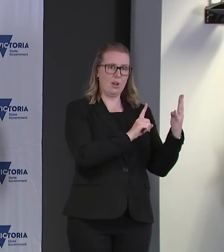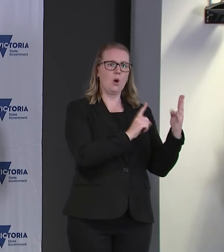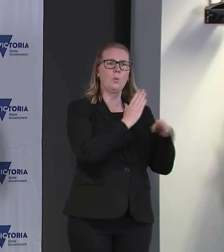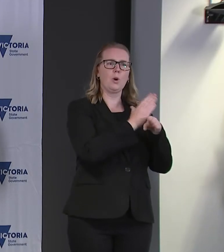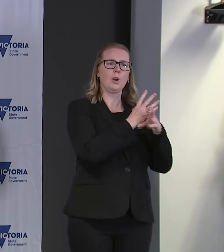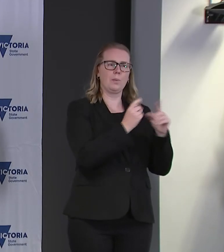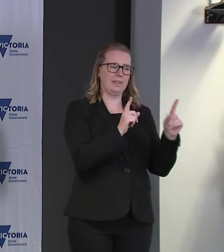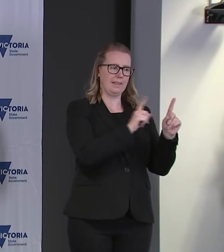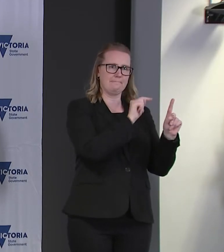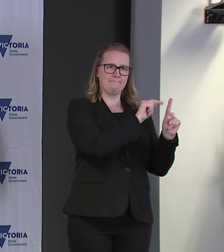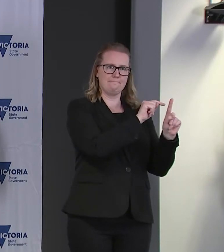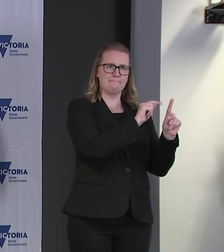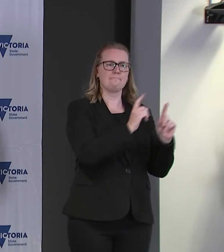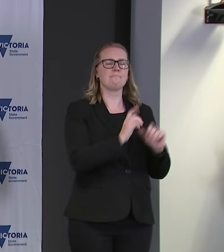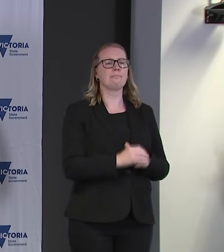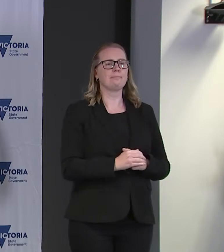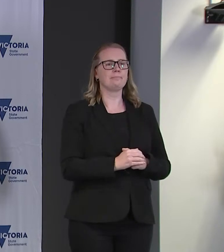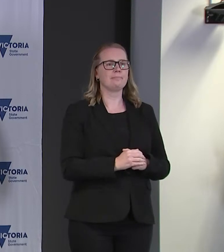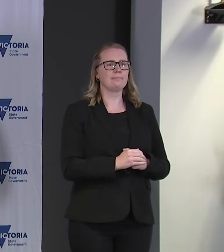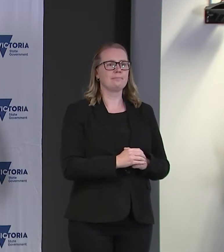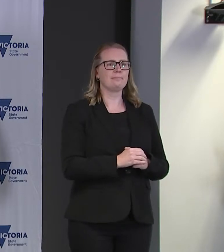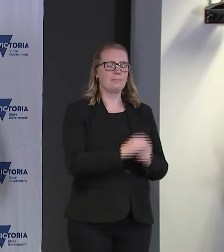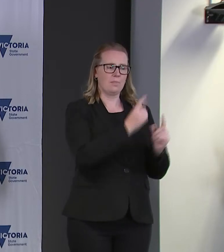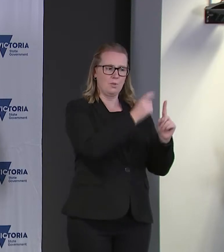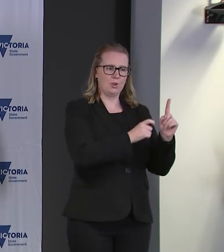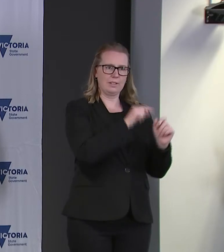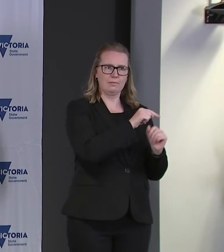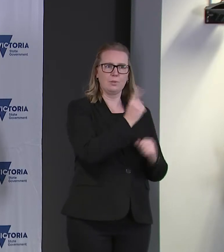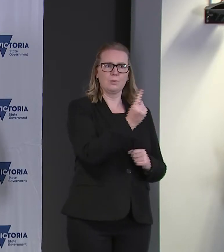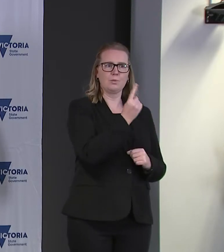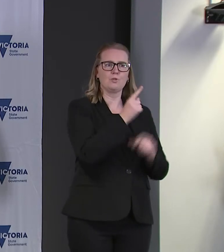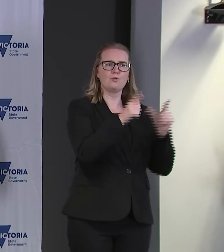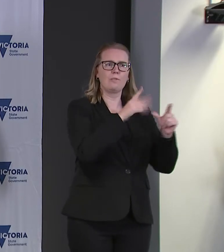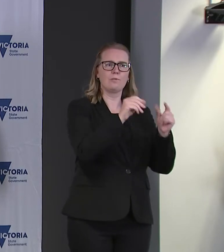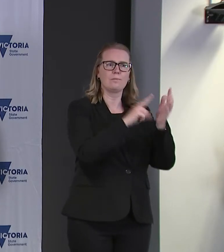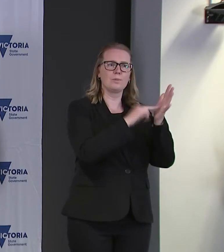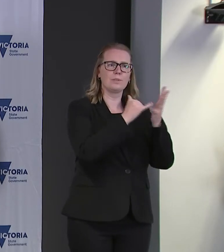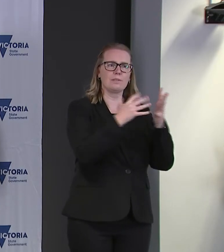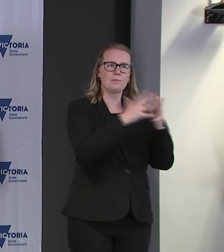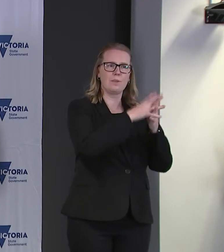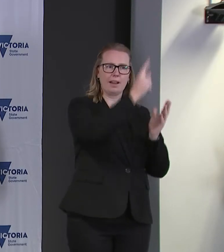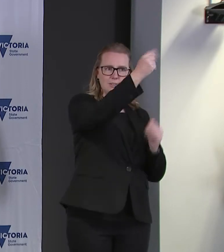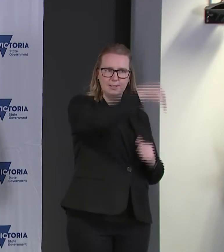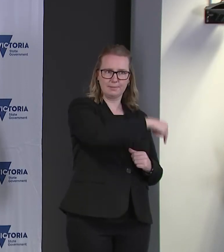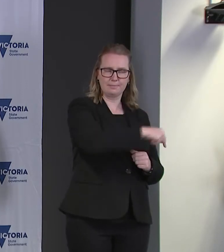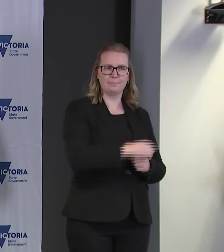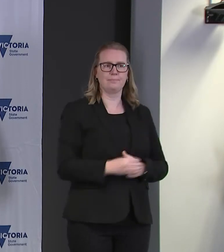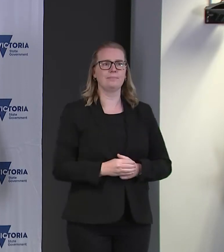colleague of one of the return travellers from New South Wales.